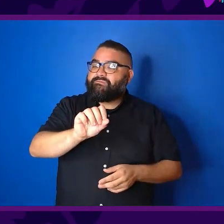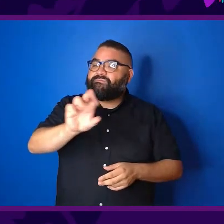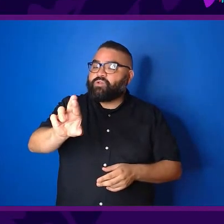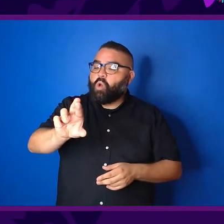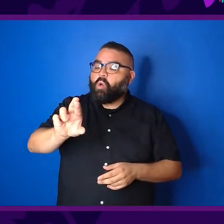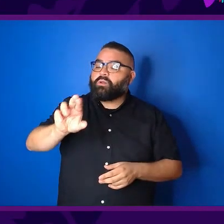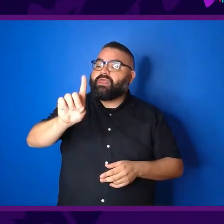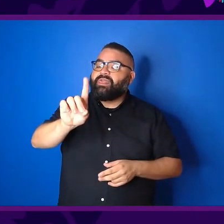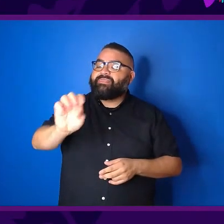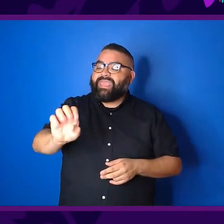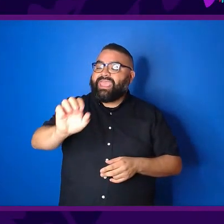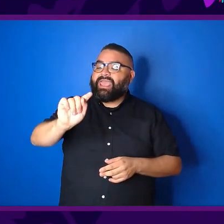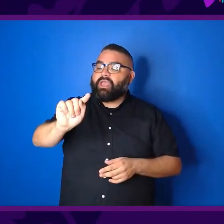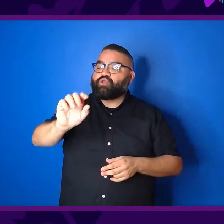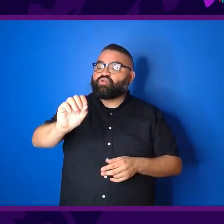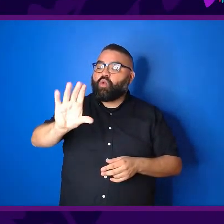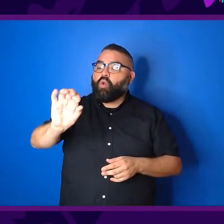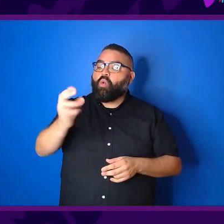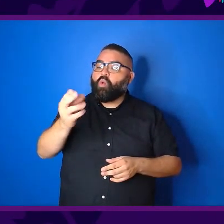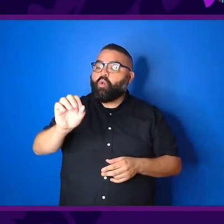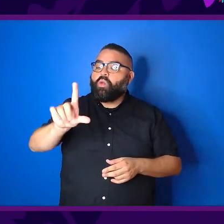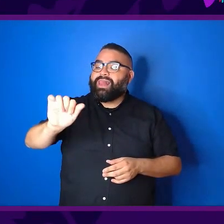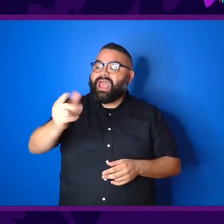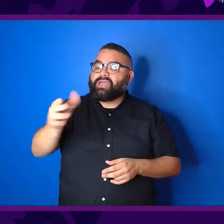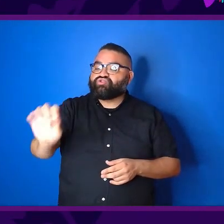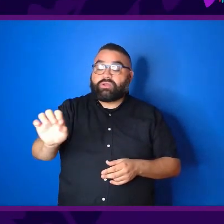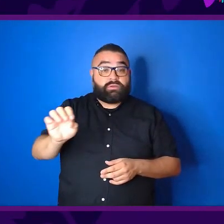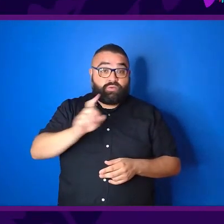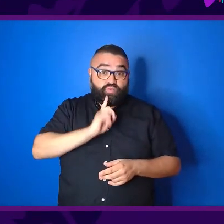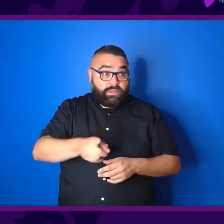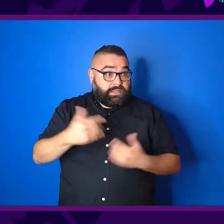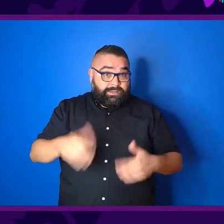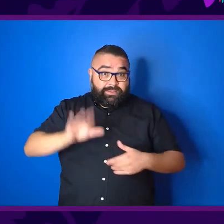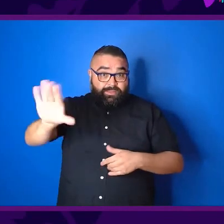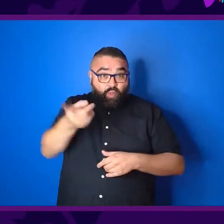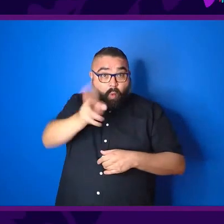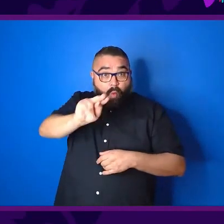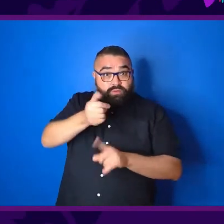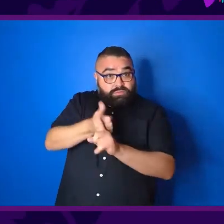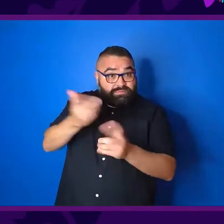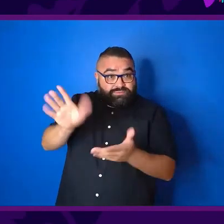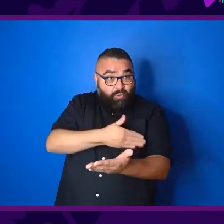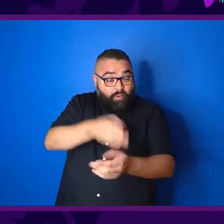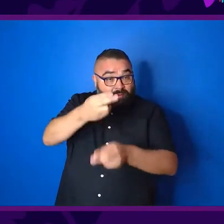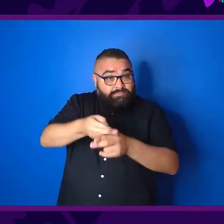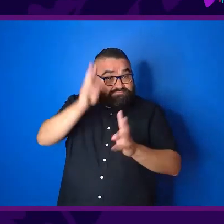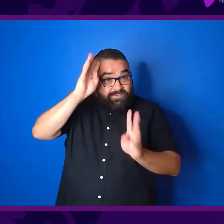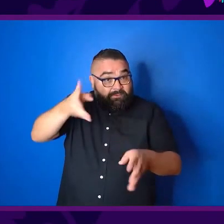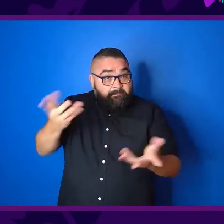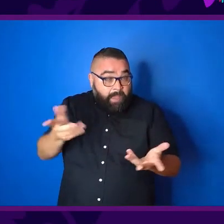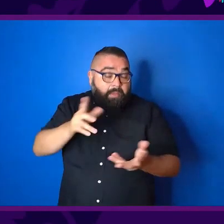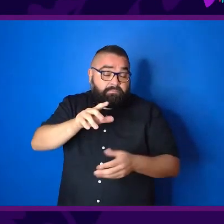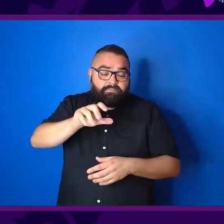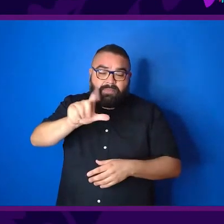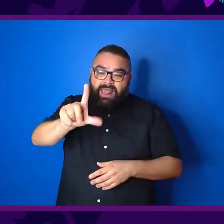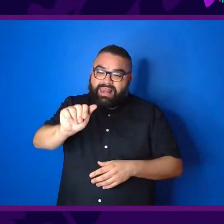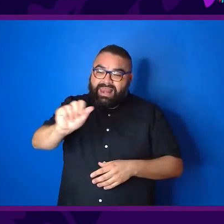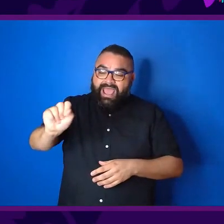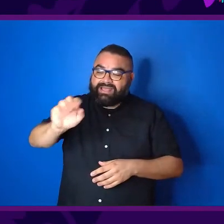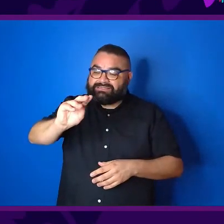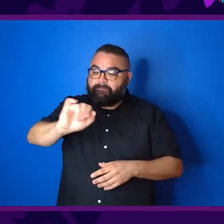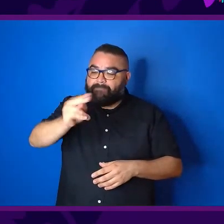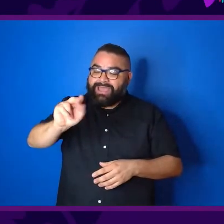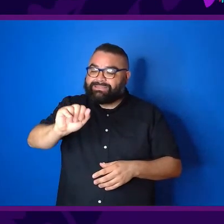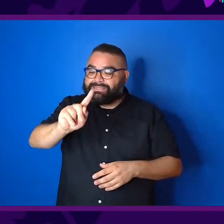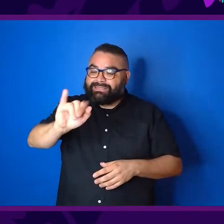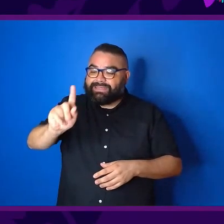cover of such a classic, Las Mañanitas. We have actually reached the end of the program, guys. And I want